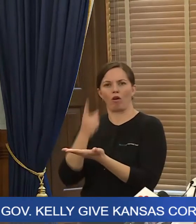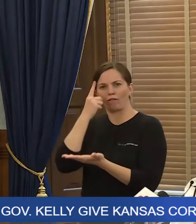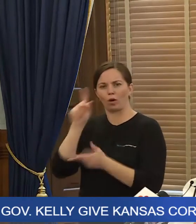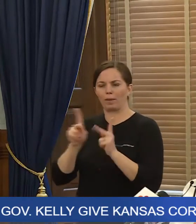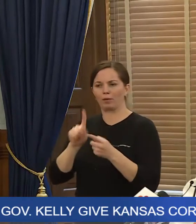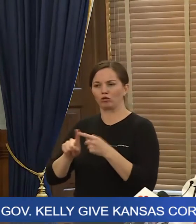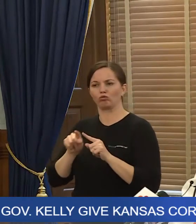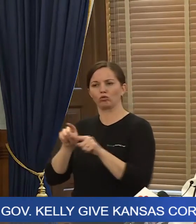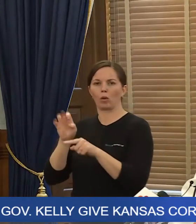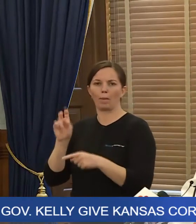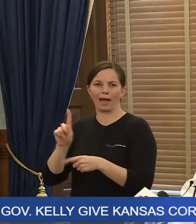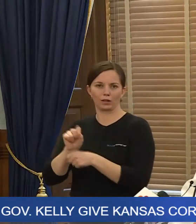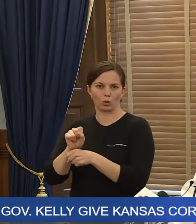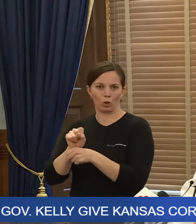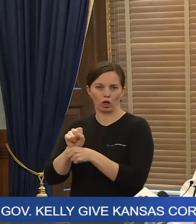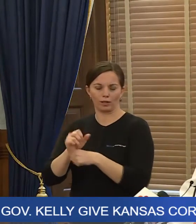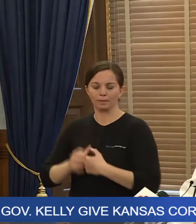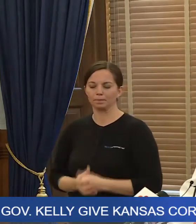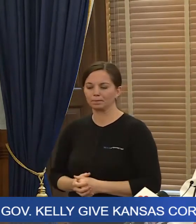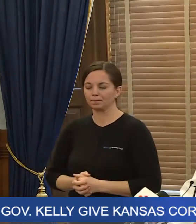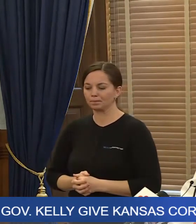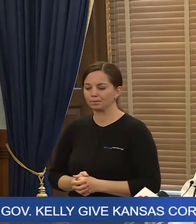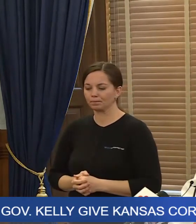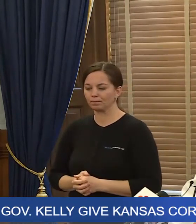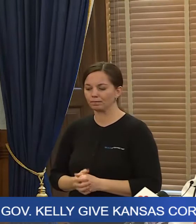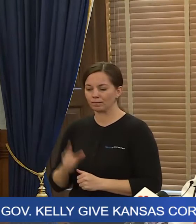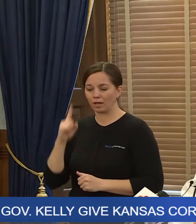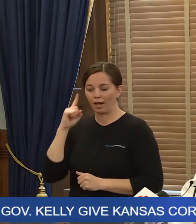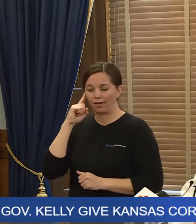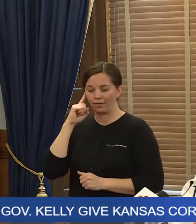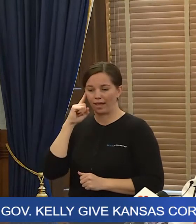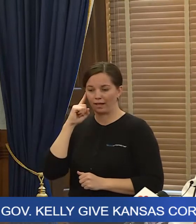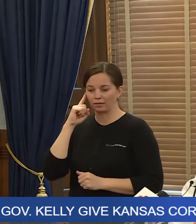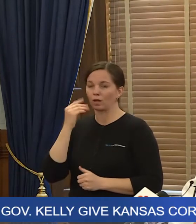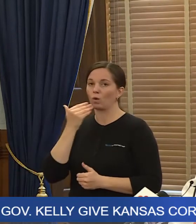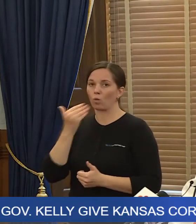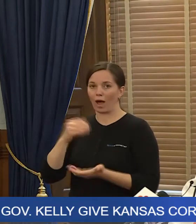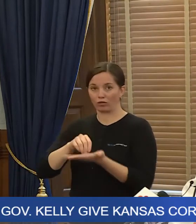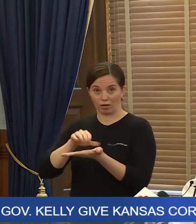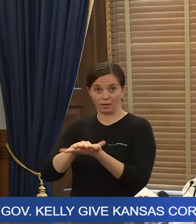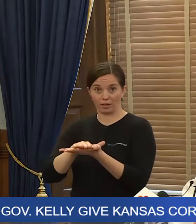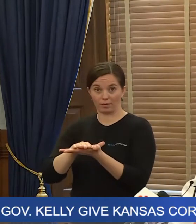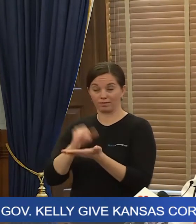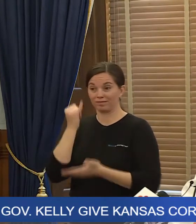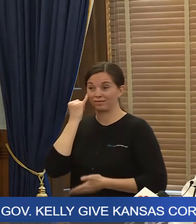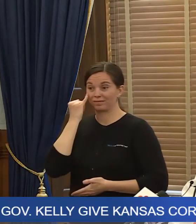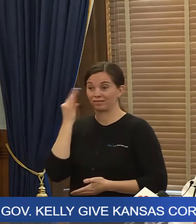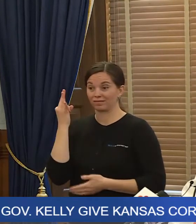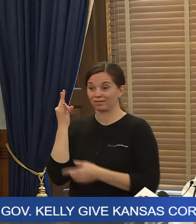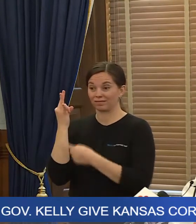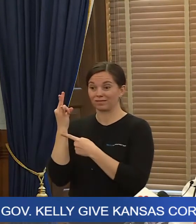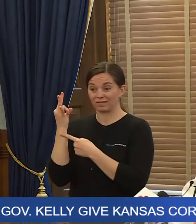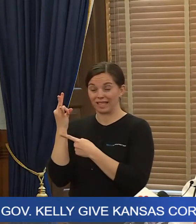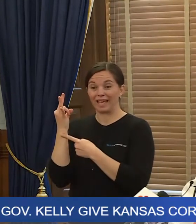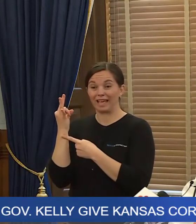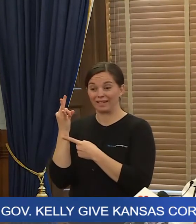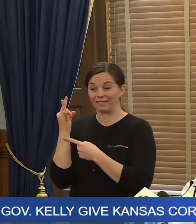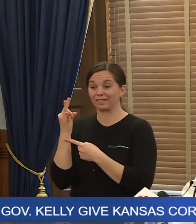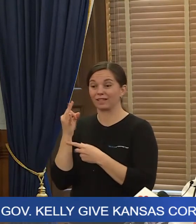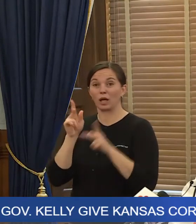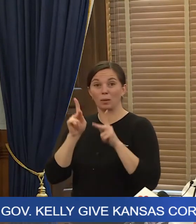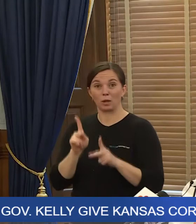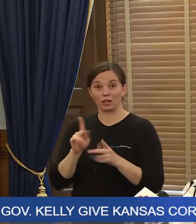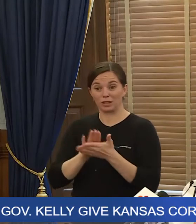people to return back to settings like that. I think it's very well documented that if it's 10 days after a person became ill,